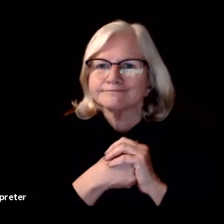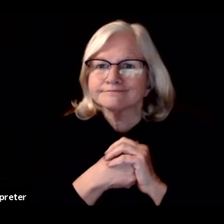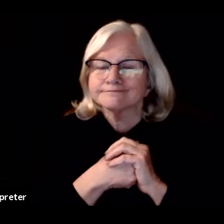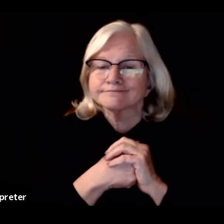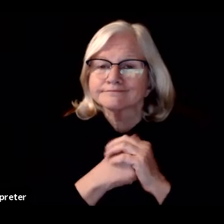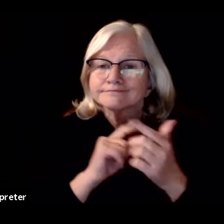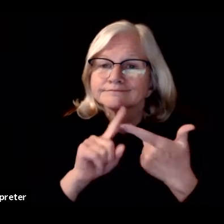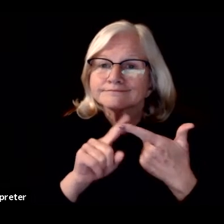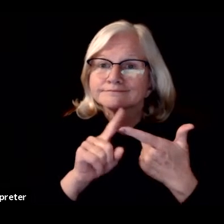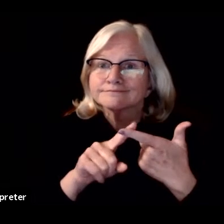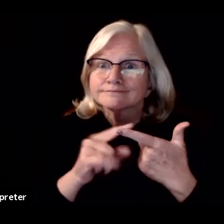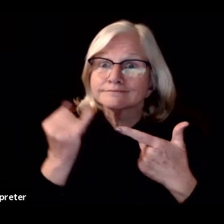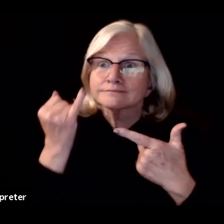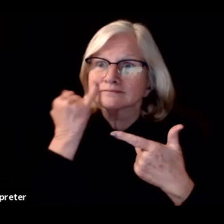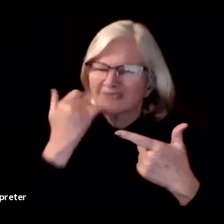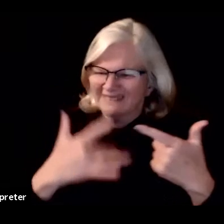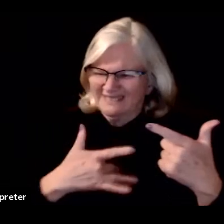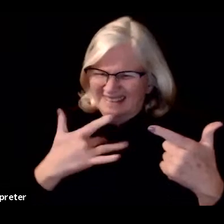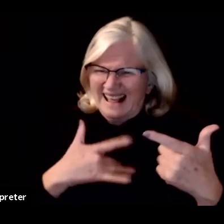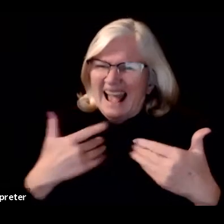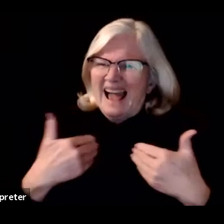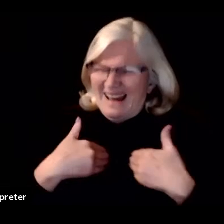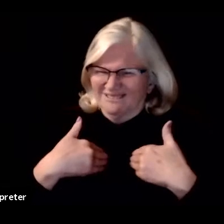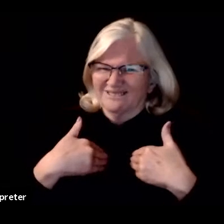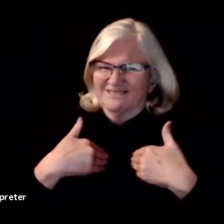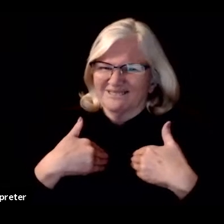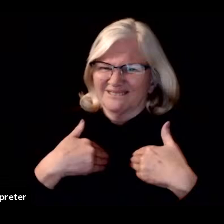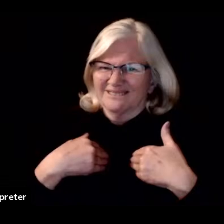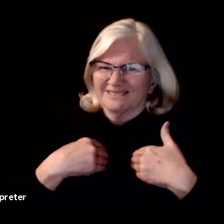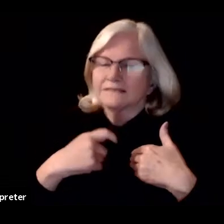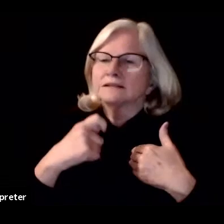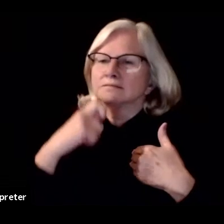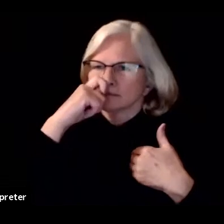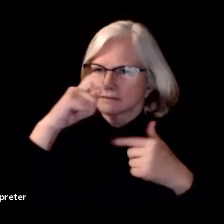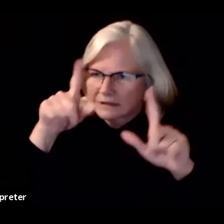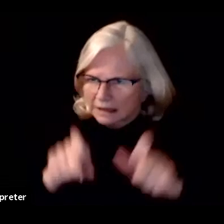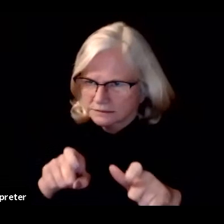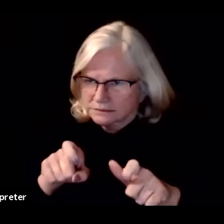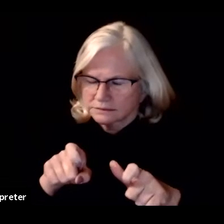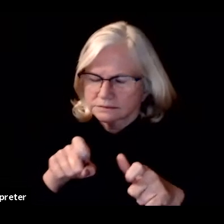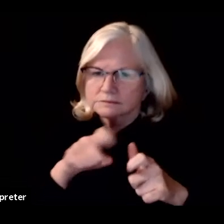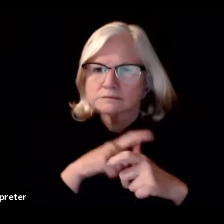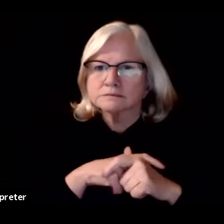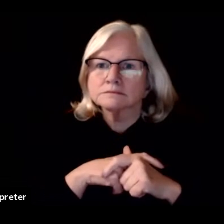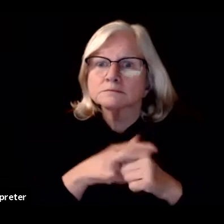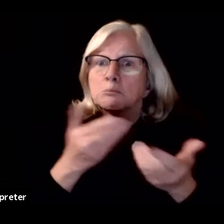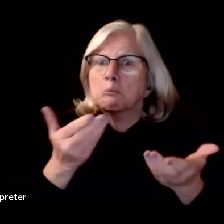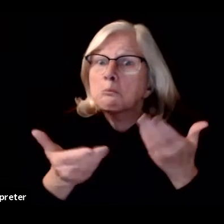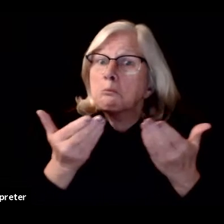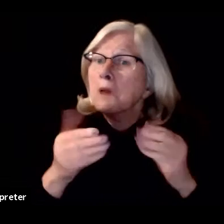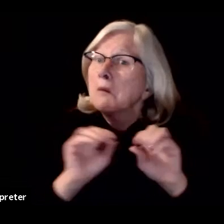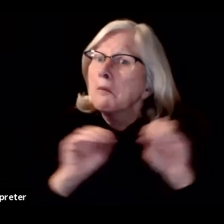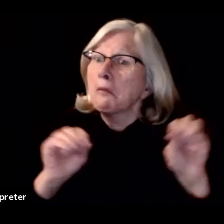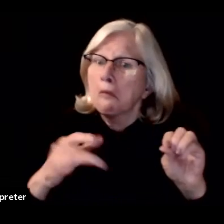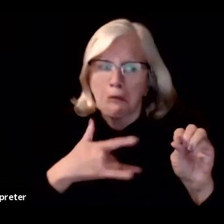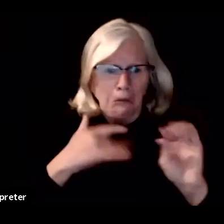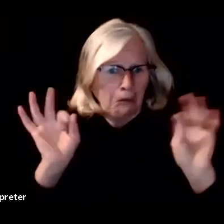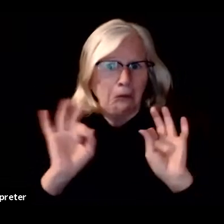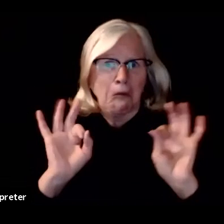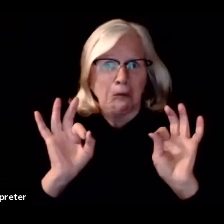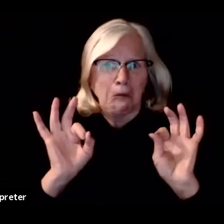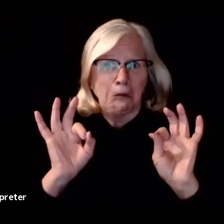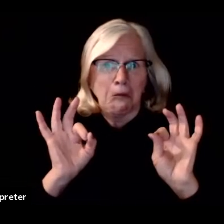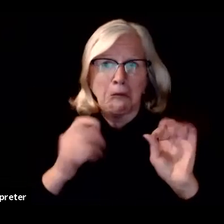even while you're waiting for your test result. But once you get the call from the provider to say that you're